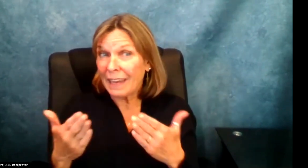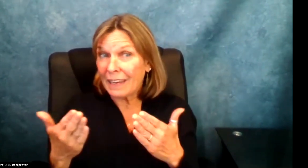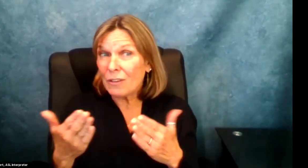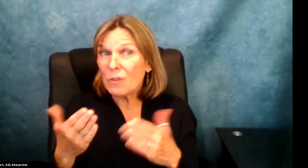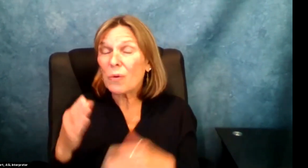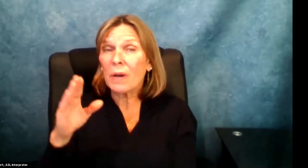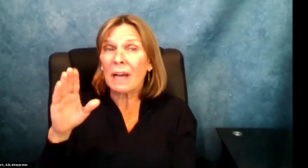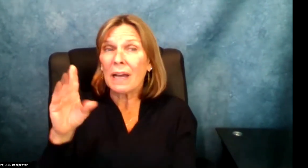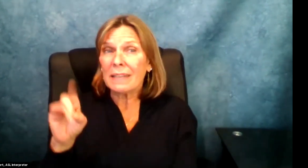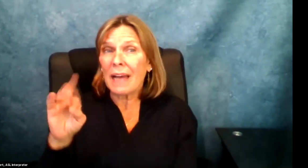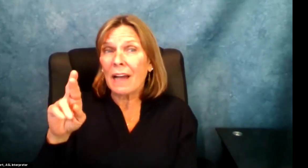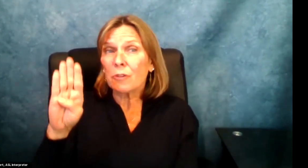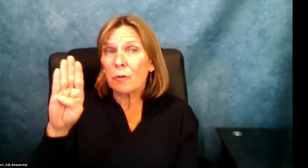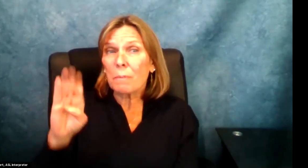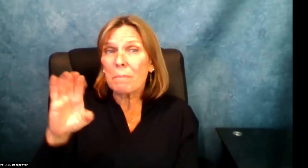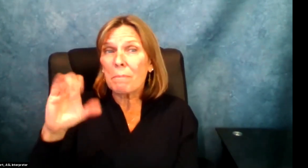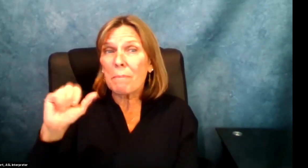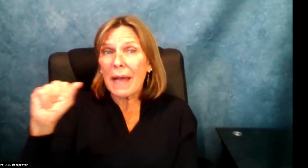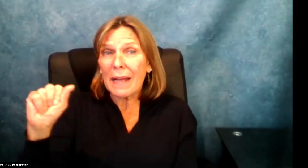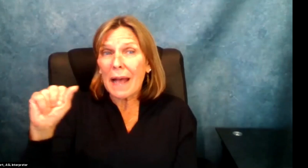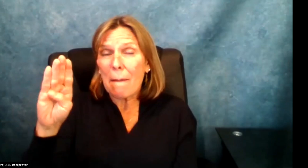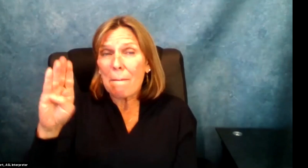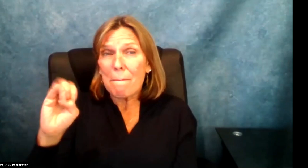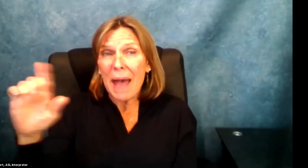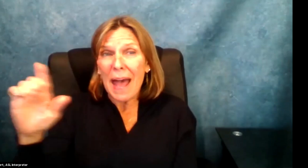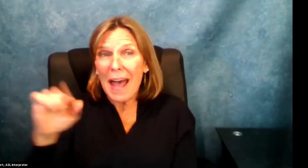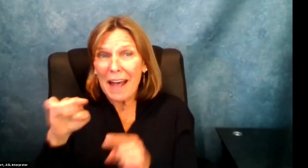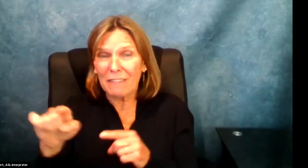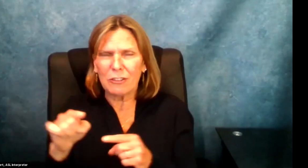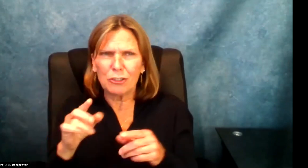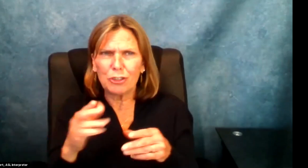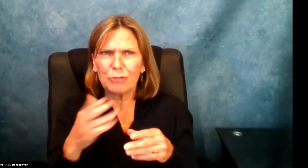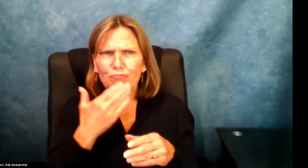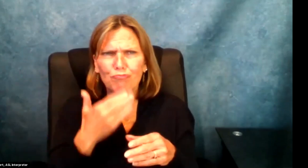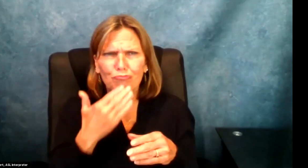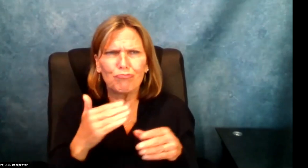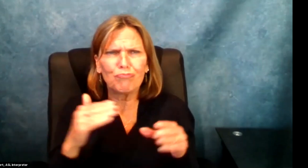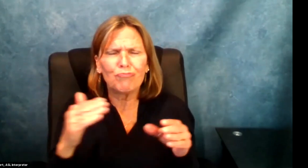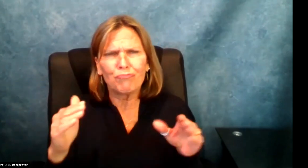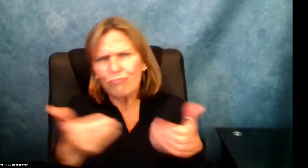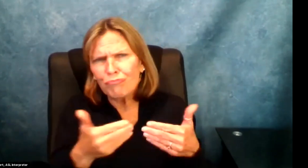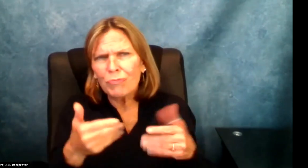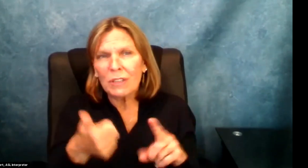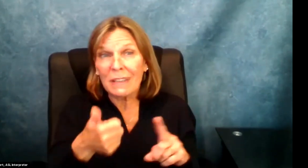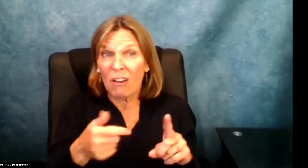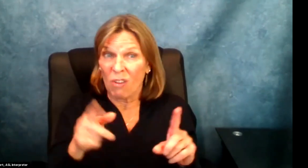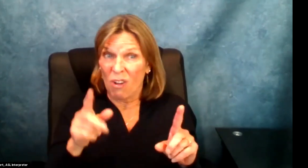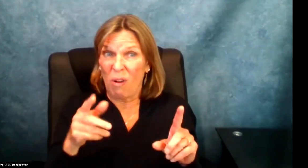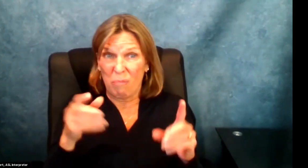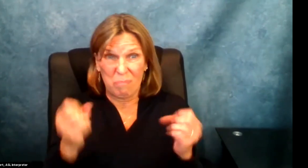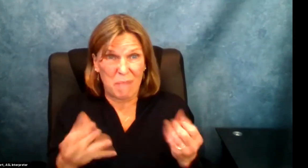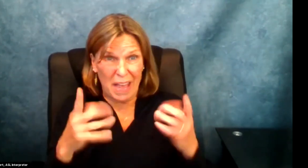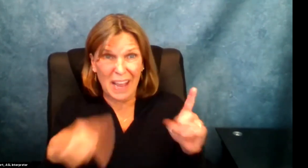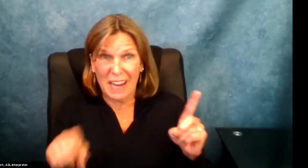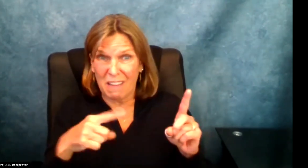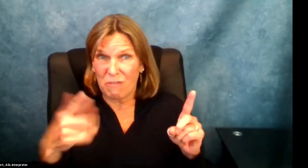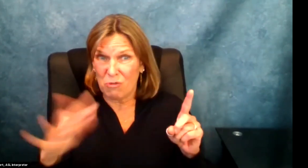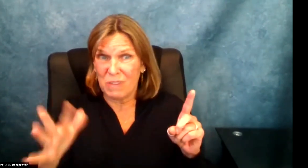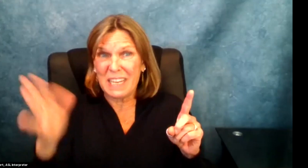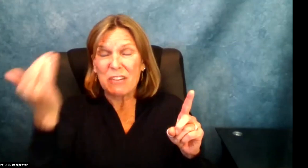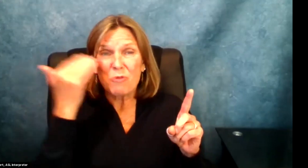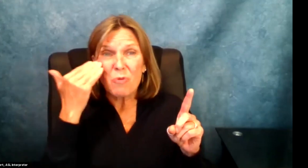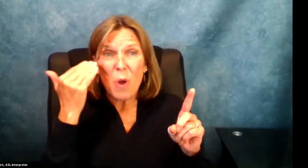Bell being here. She was very modest in her introduction. A lot of you should know that she's been one of the